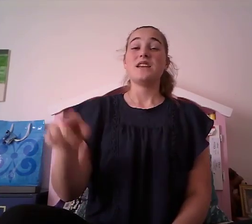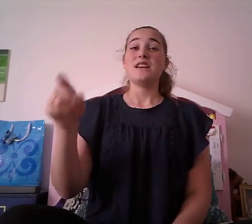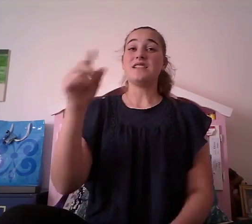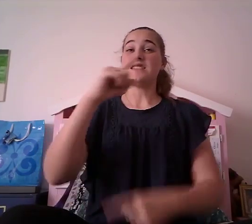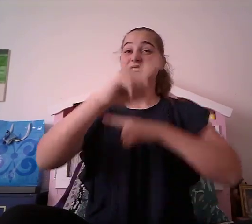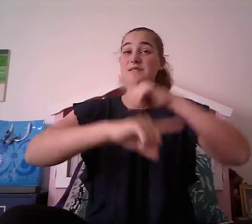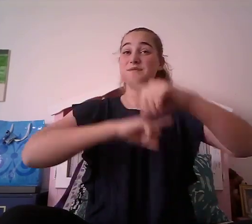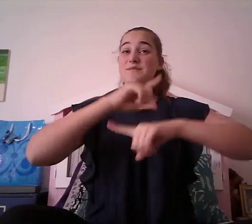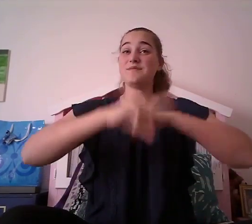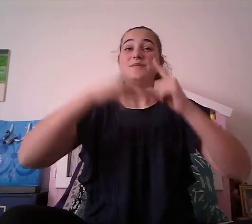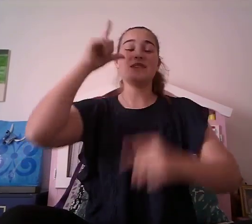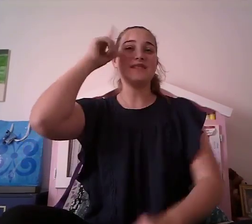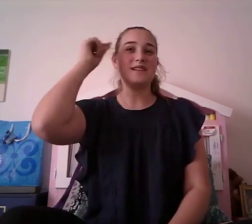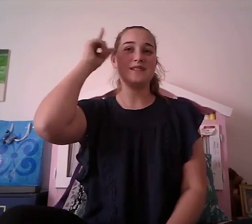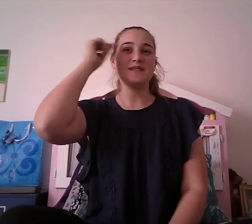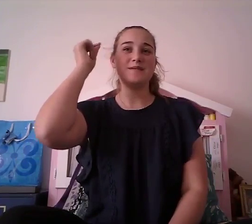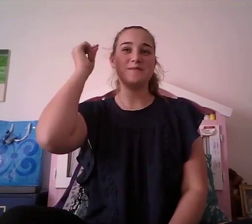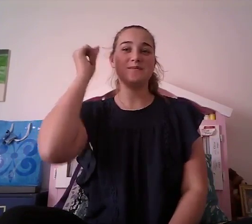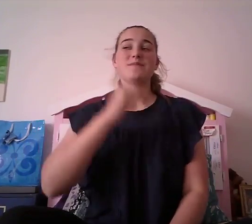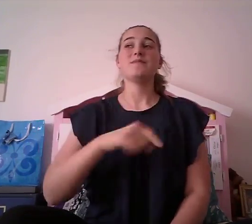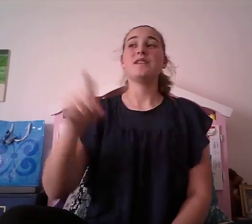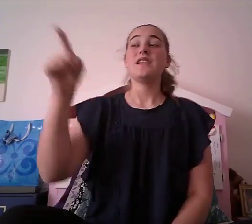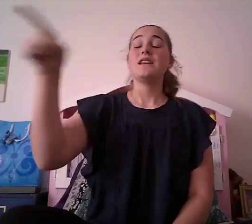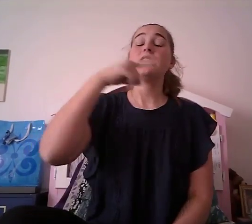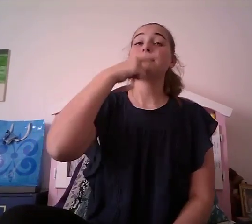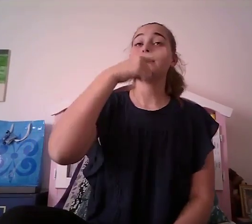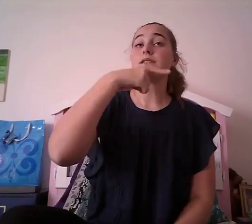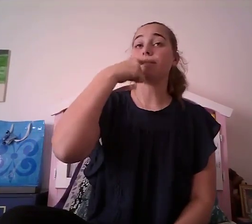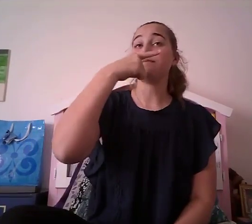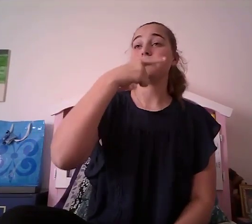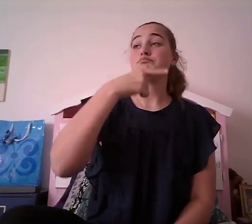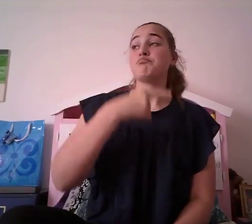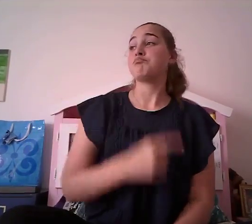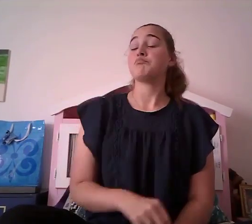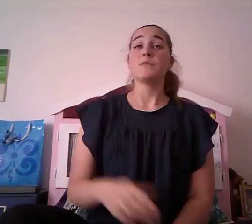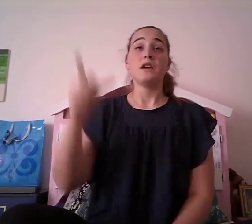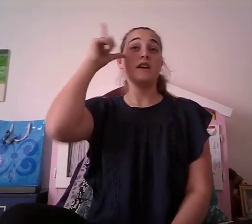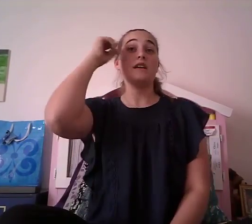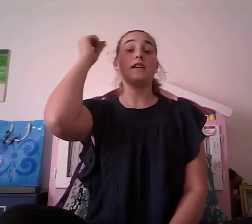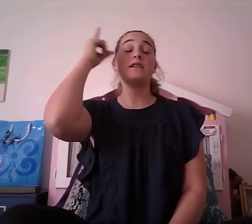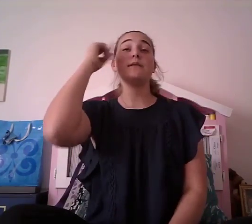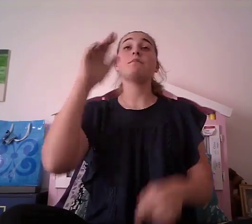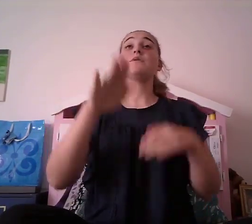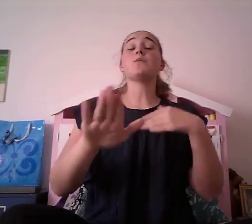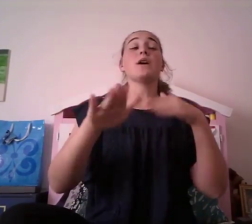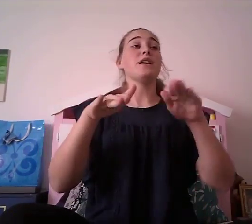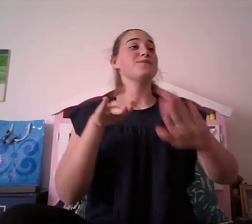His sign is this. He's hearing. And Gallaudet was walking.